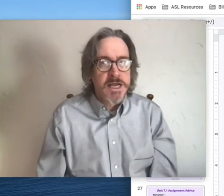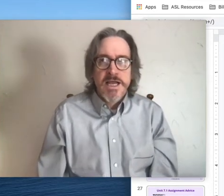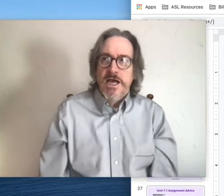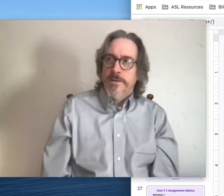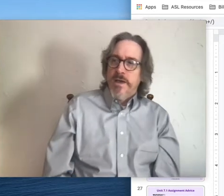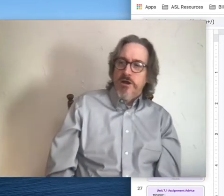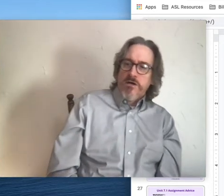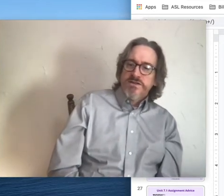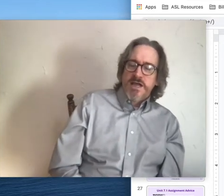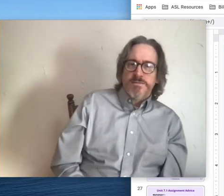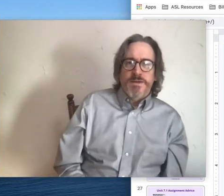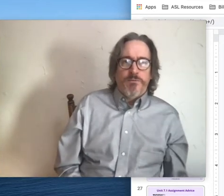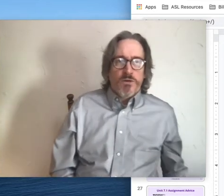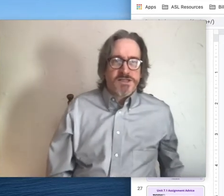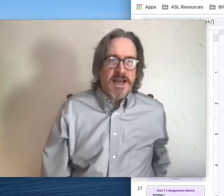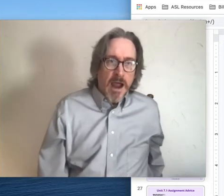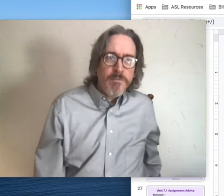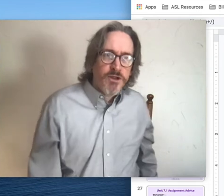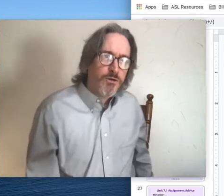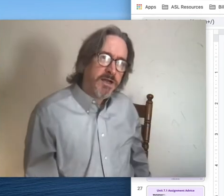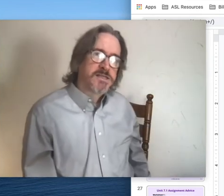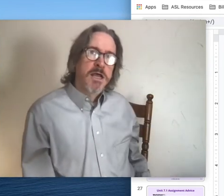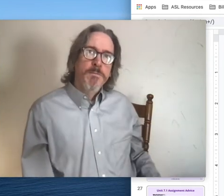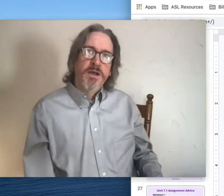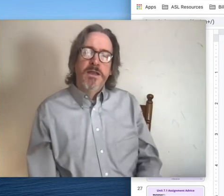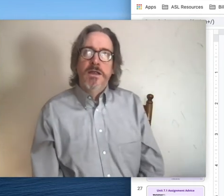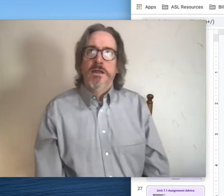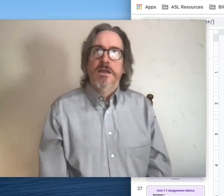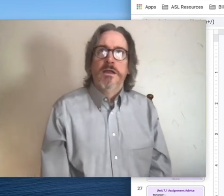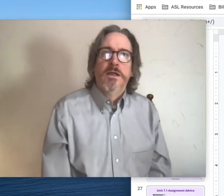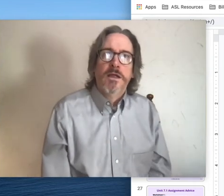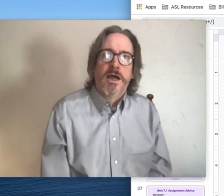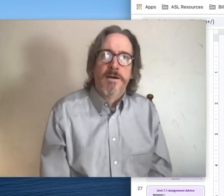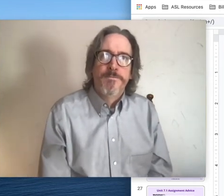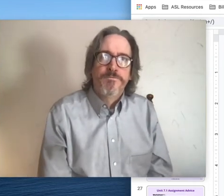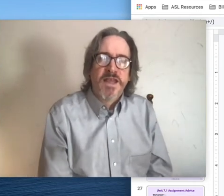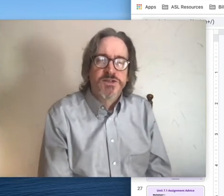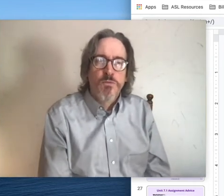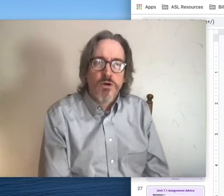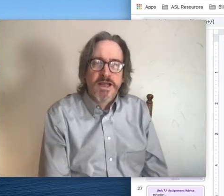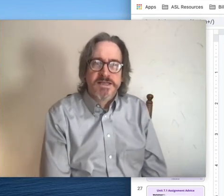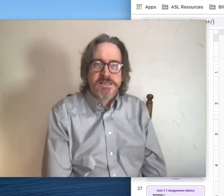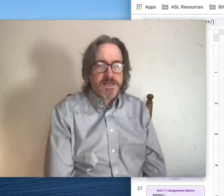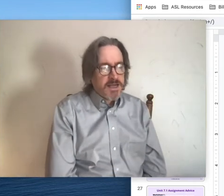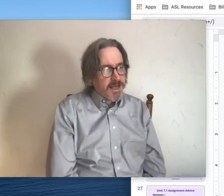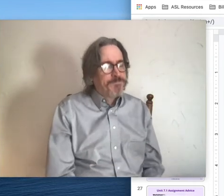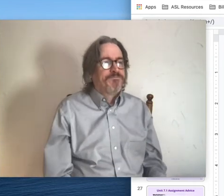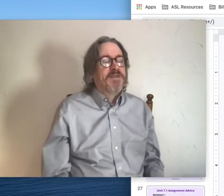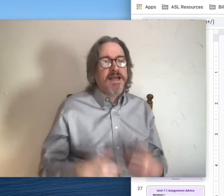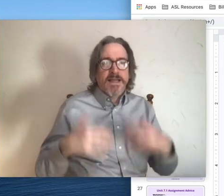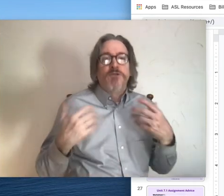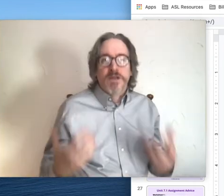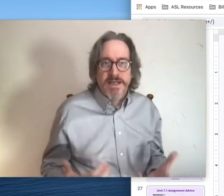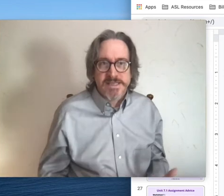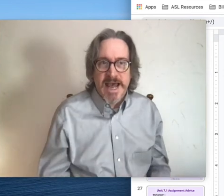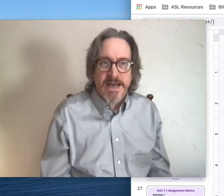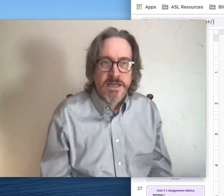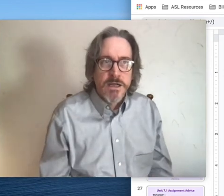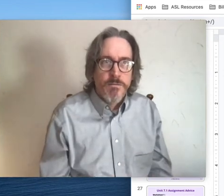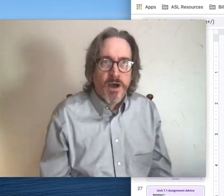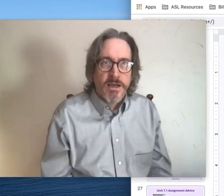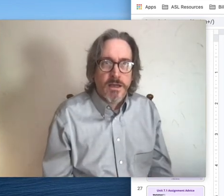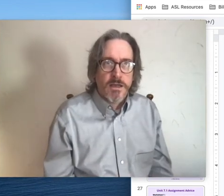curious, and oftentimes people will say, "I'm curious," but it's more like it literally means